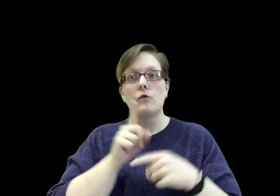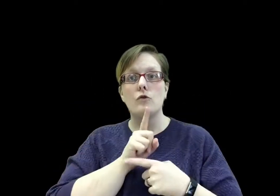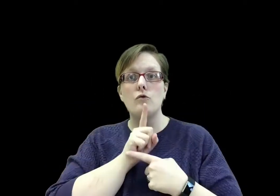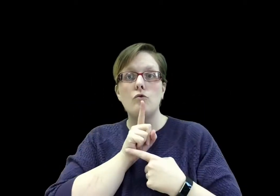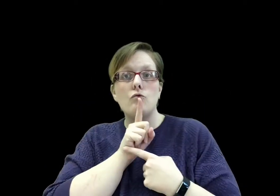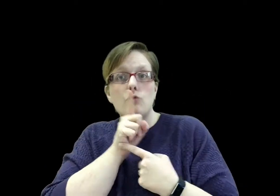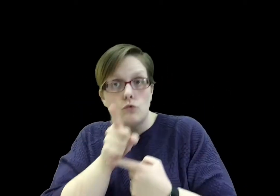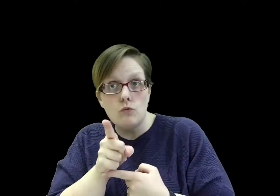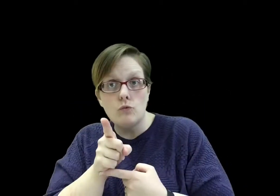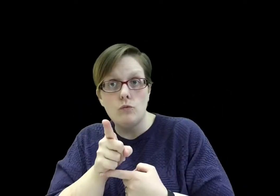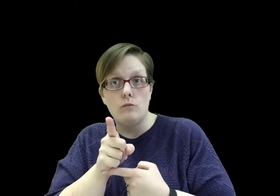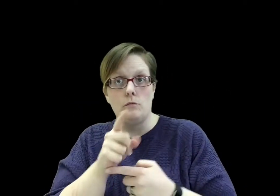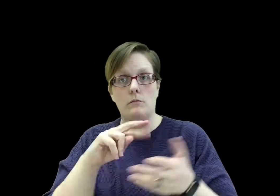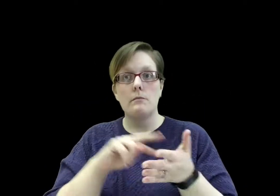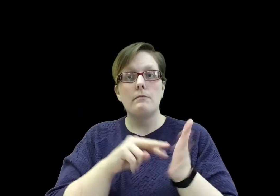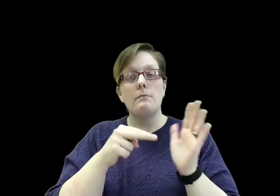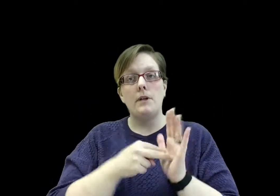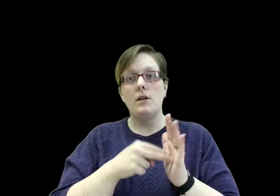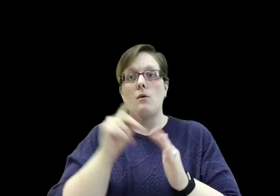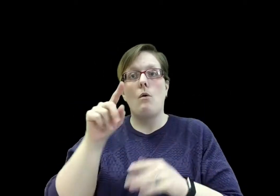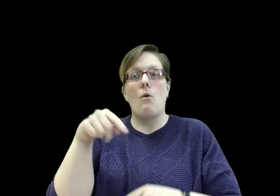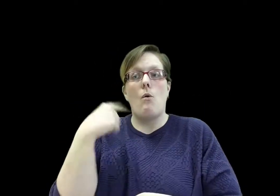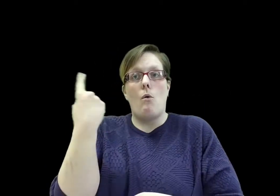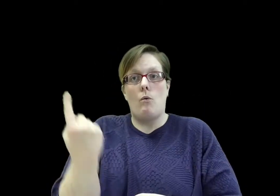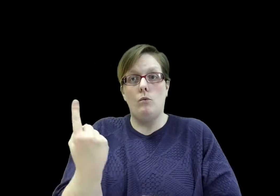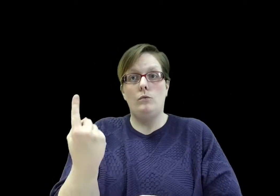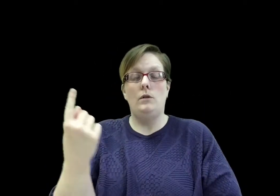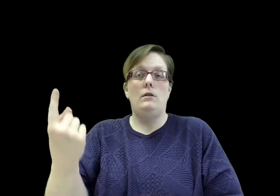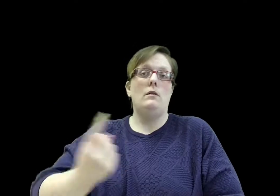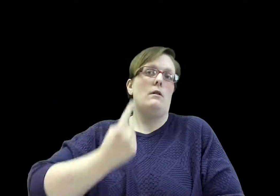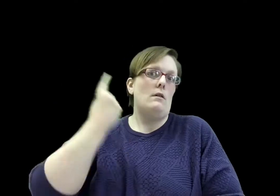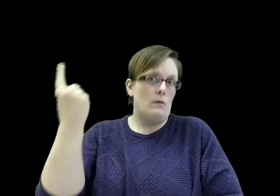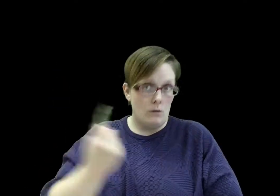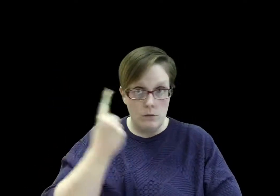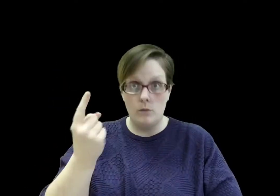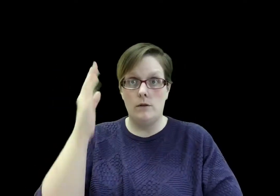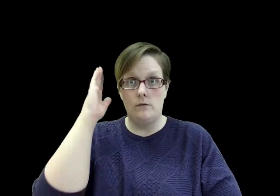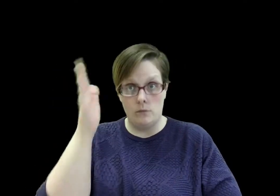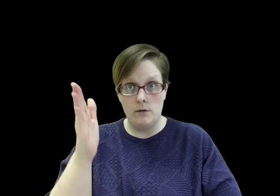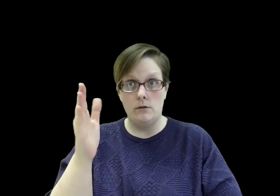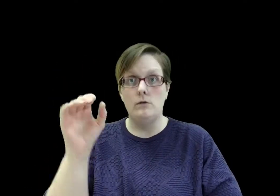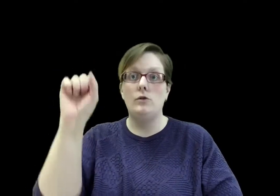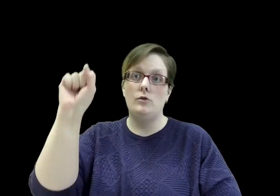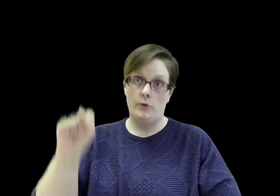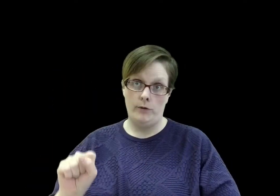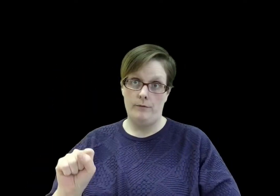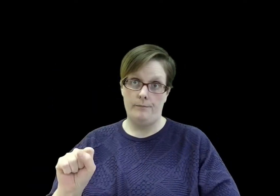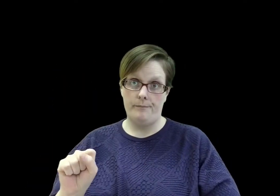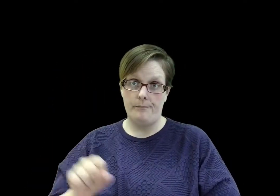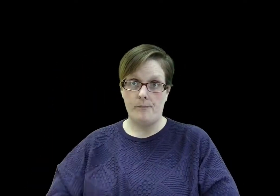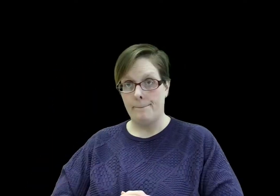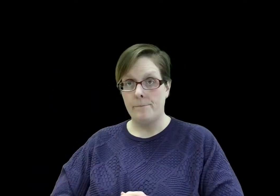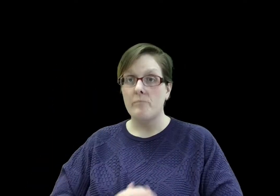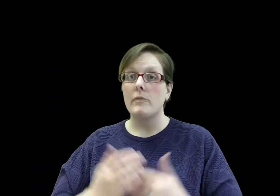a purebred. It means that that is the only kind, and they will always be short.